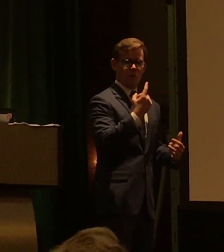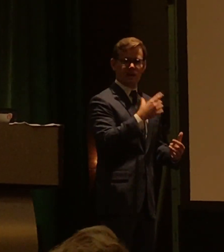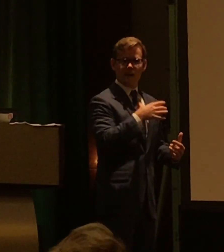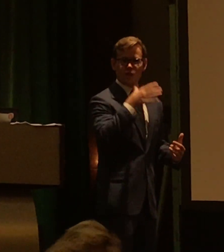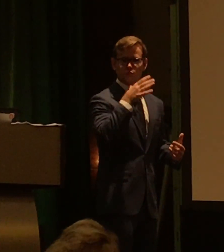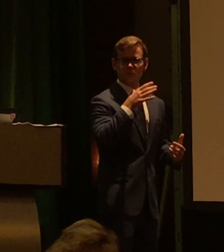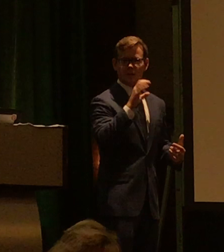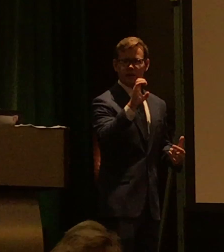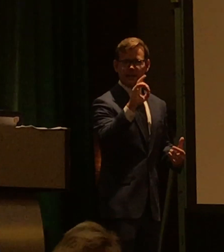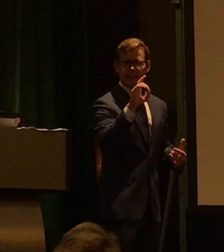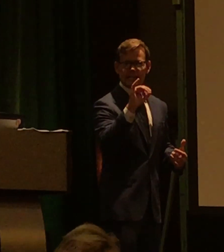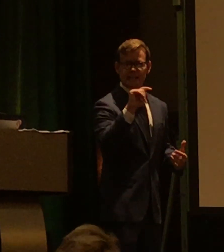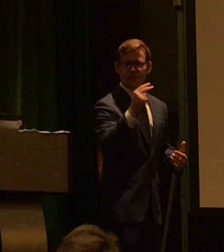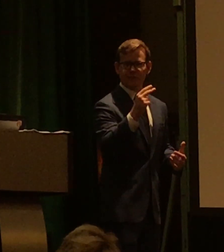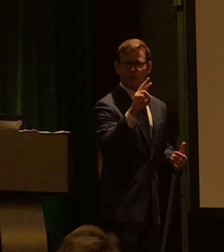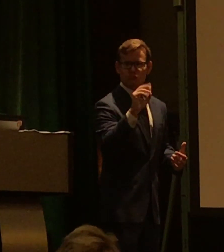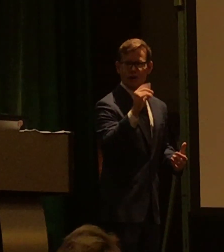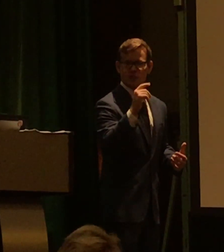Women in service.